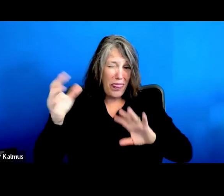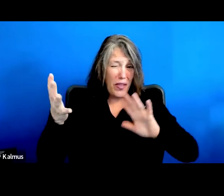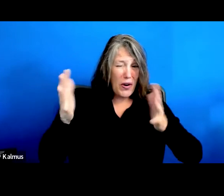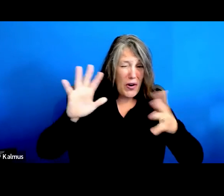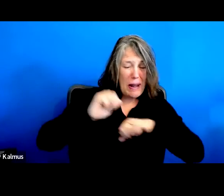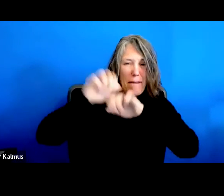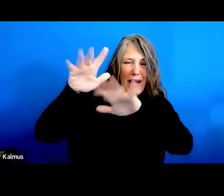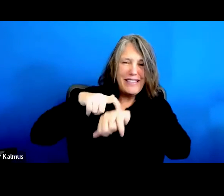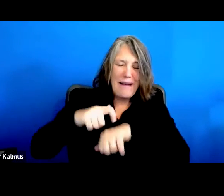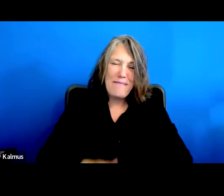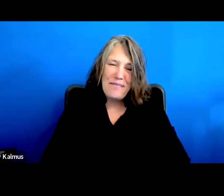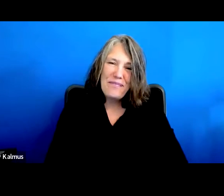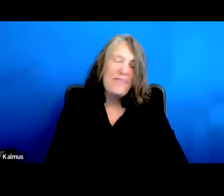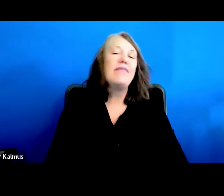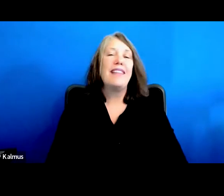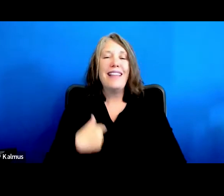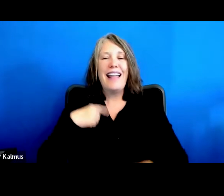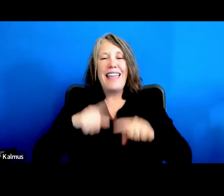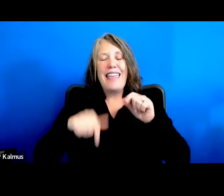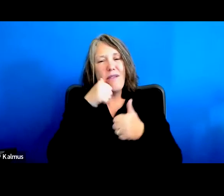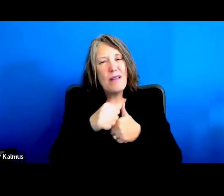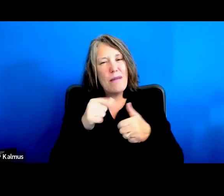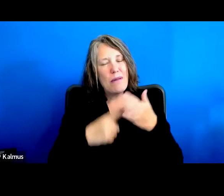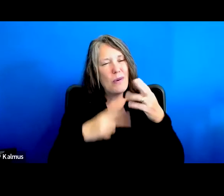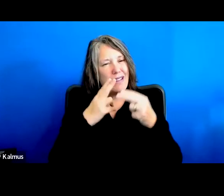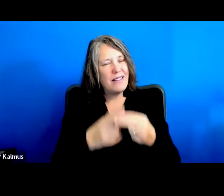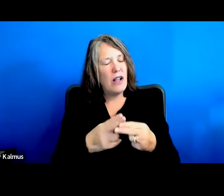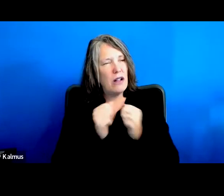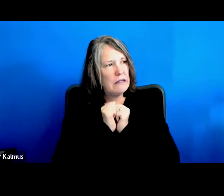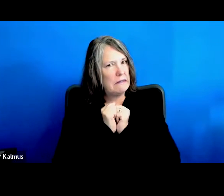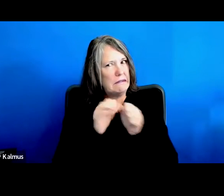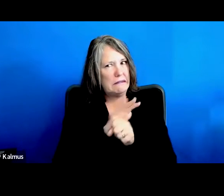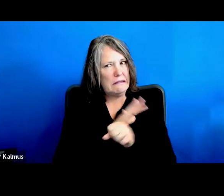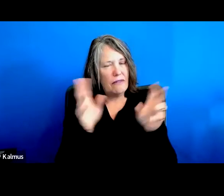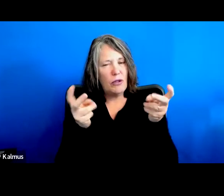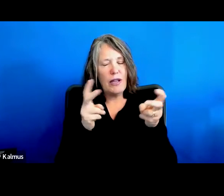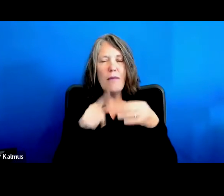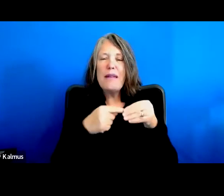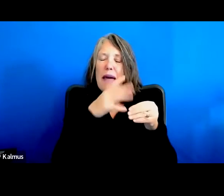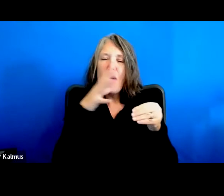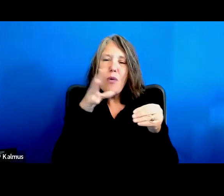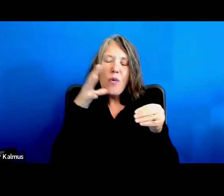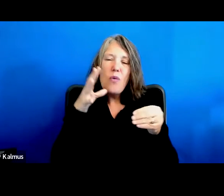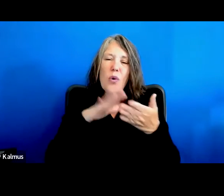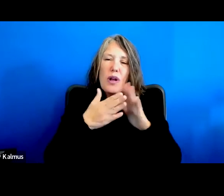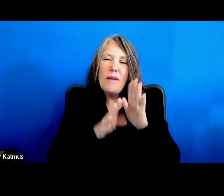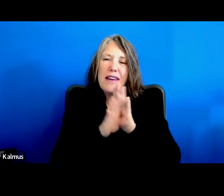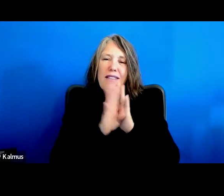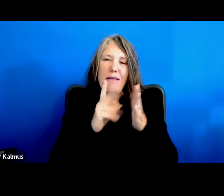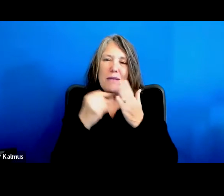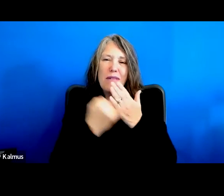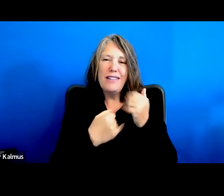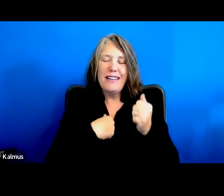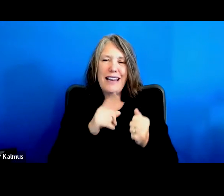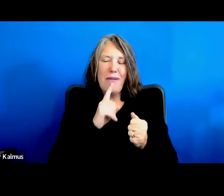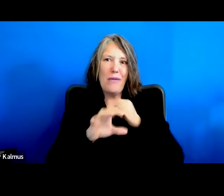Mountain Time. And I can't remember what it's called, the full title, but it's about a rural community development project, and I really want